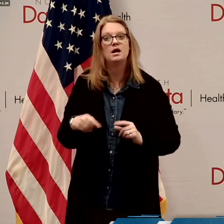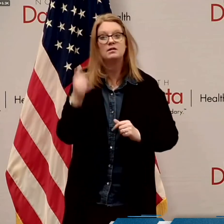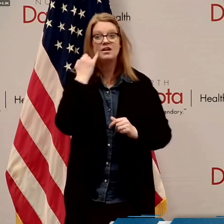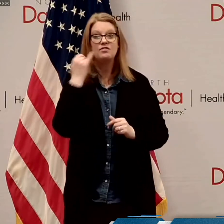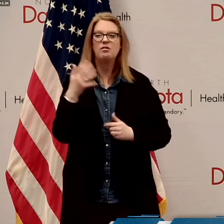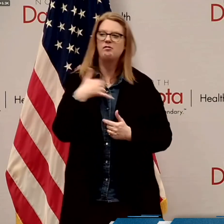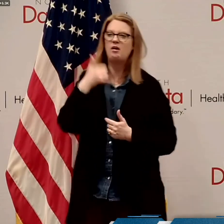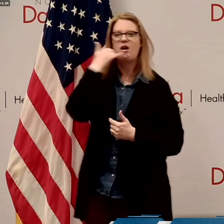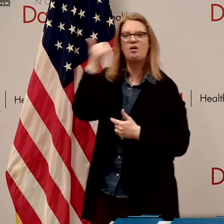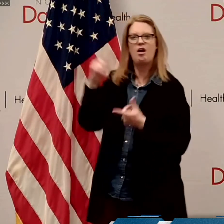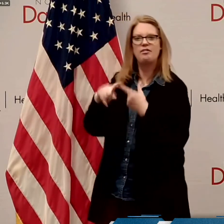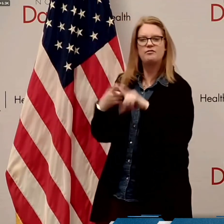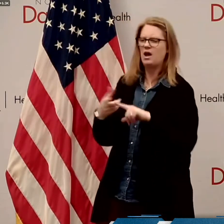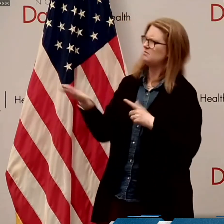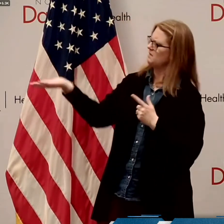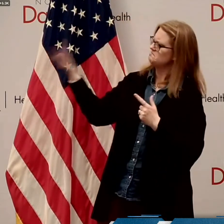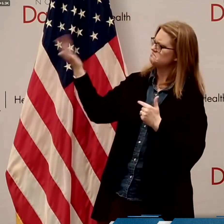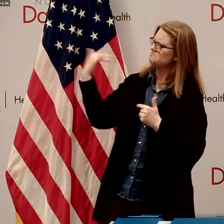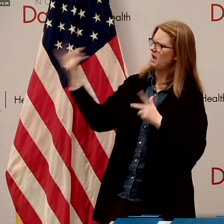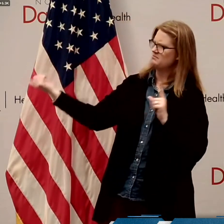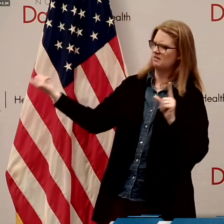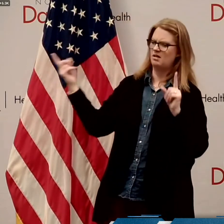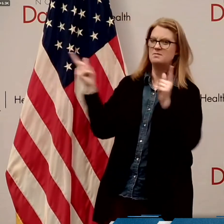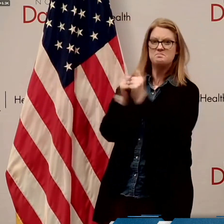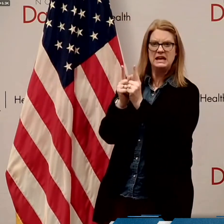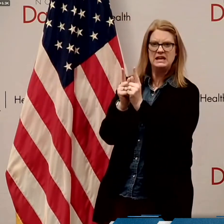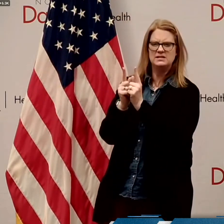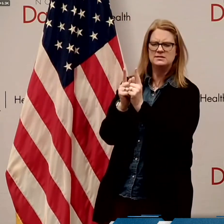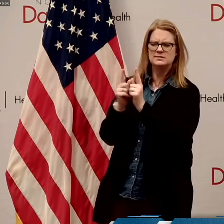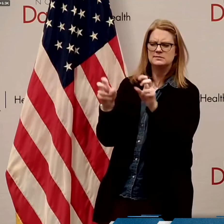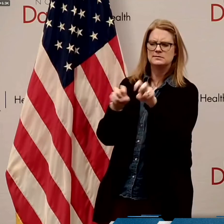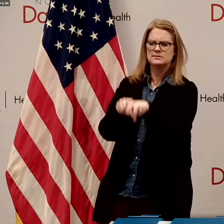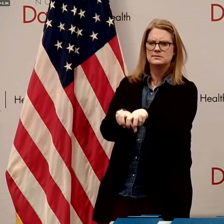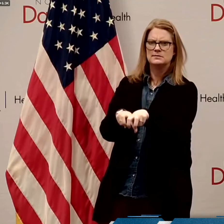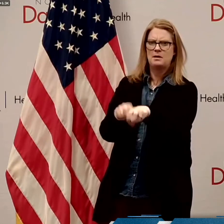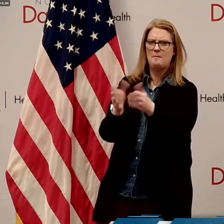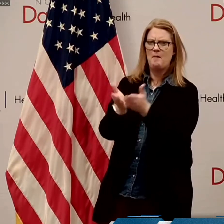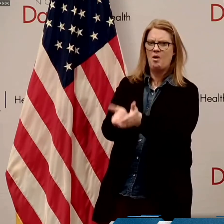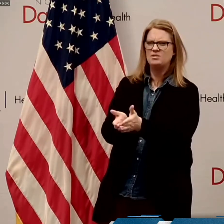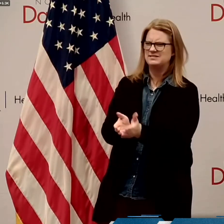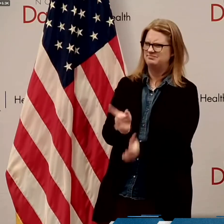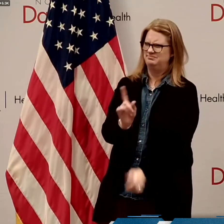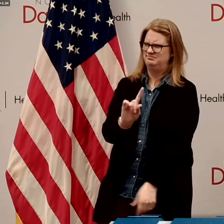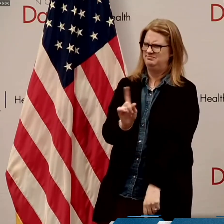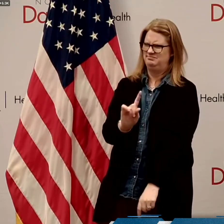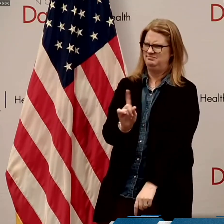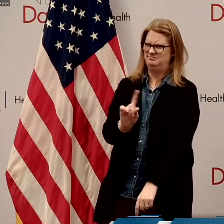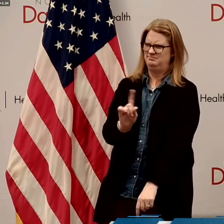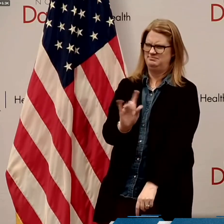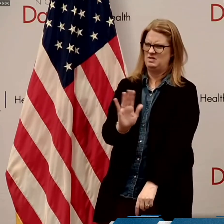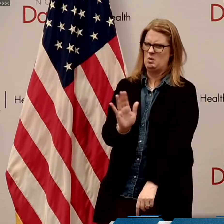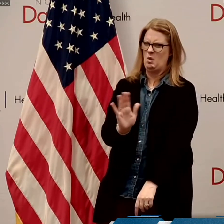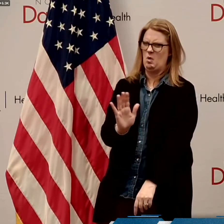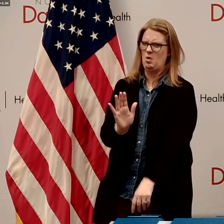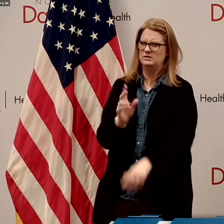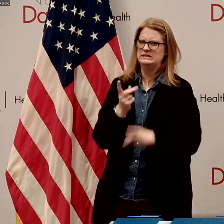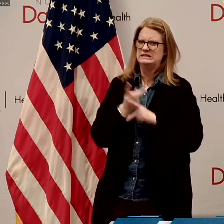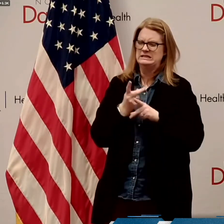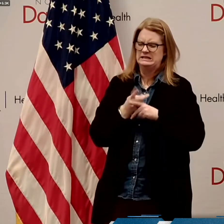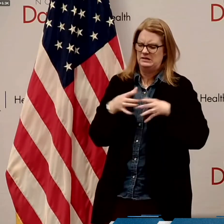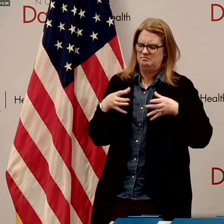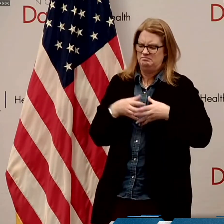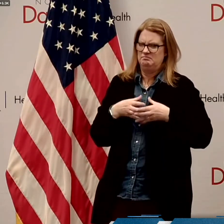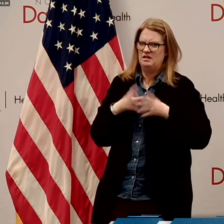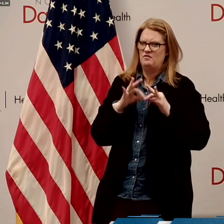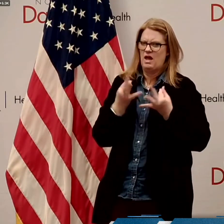close contact with is discouraged. And so again, this is stay within your pod, so to speak, as you're maintaining